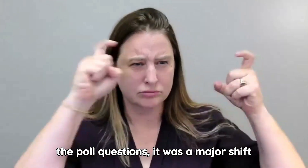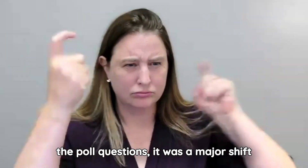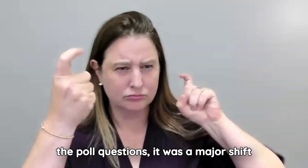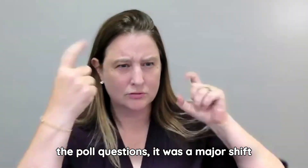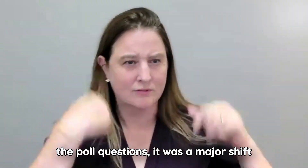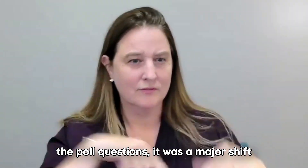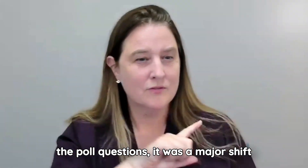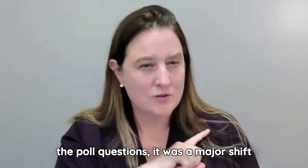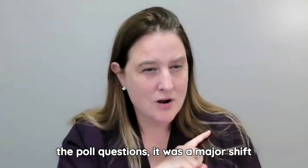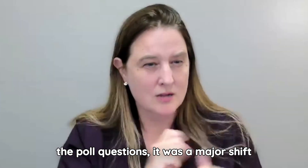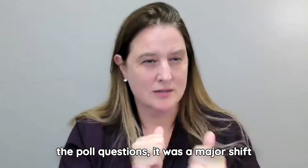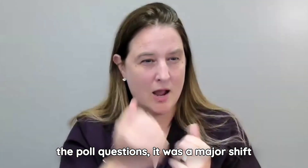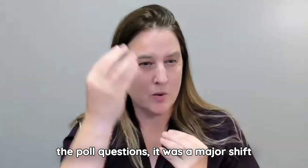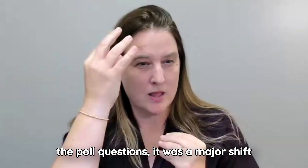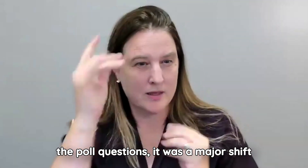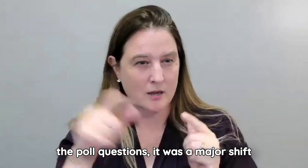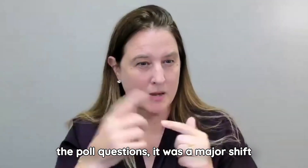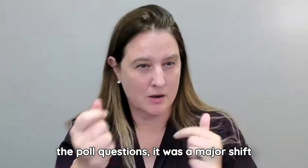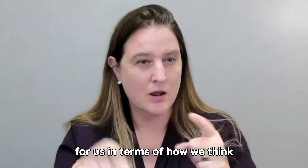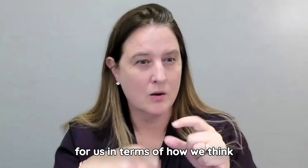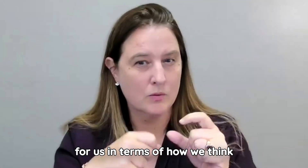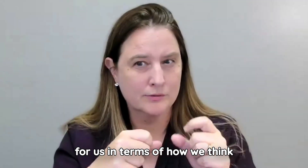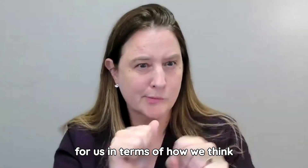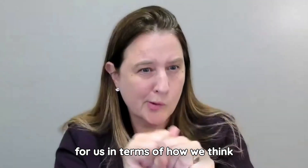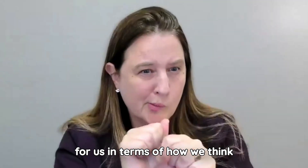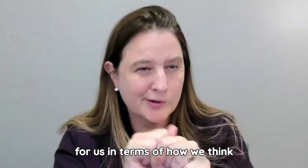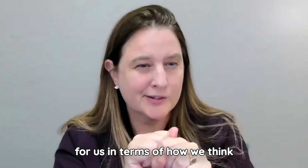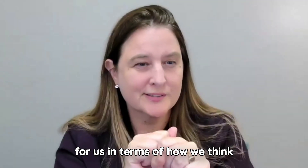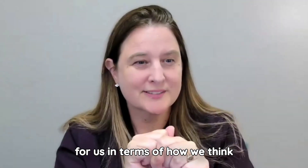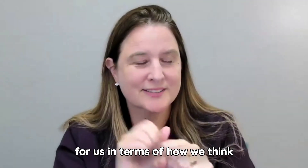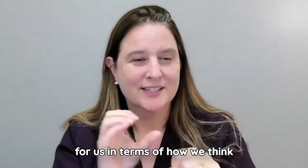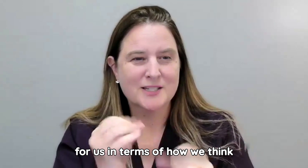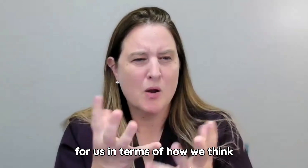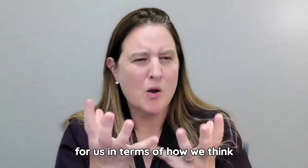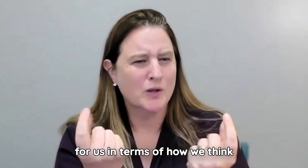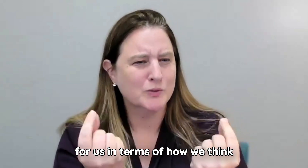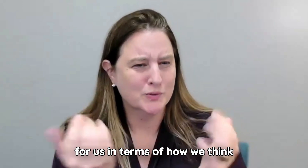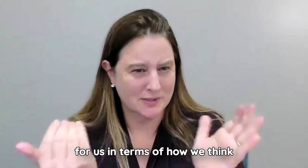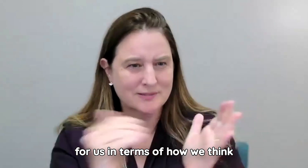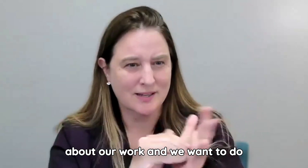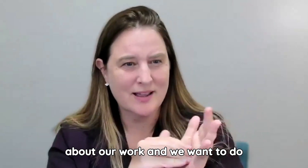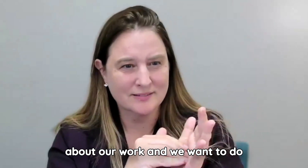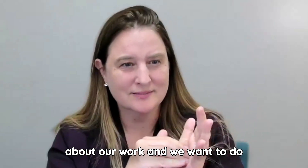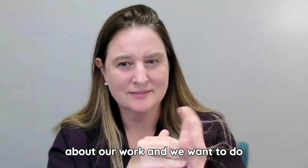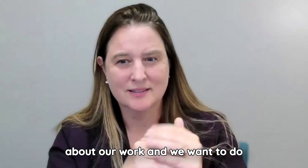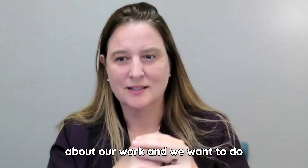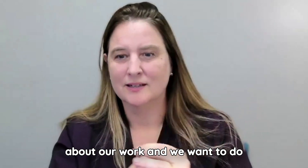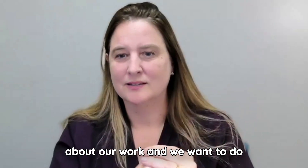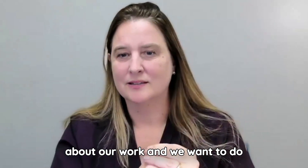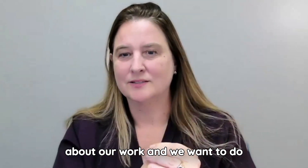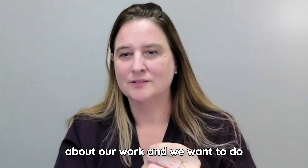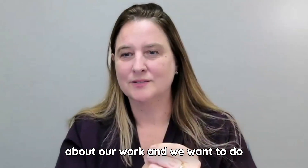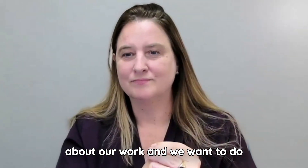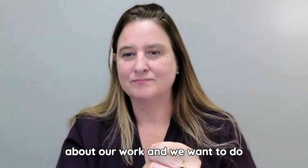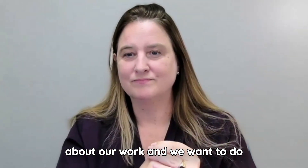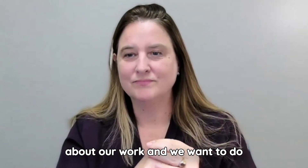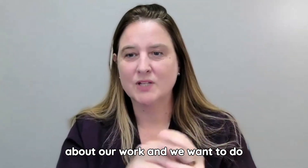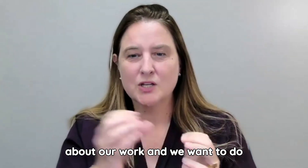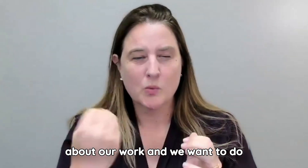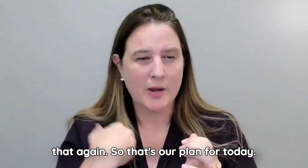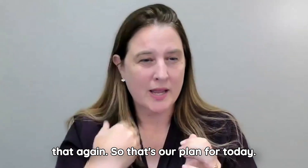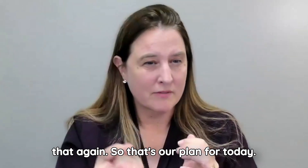the poll questions. It was a major shift for us in terms of how we think about our work. And we want to do that